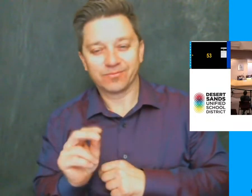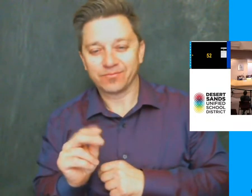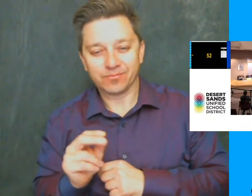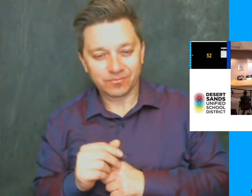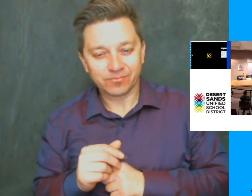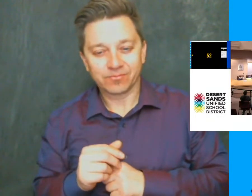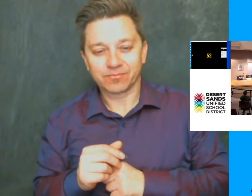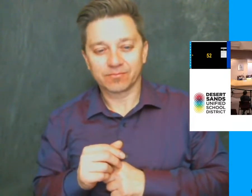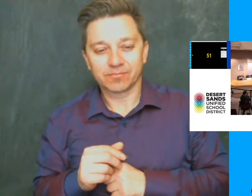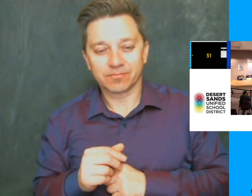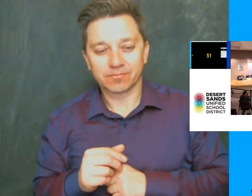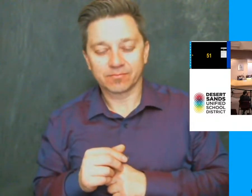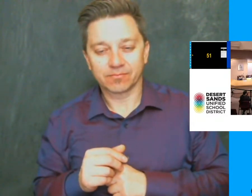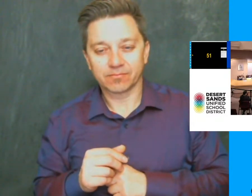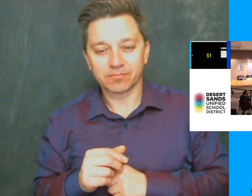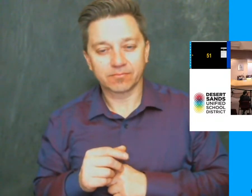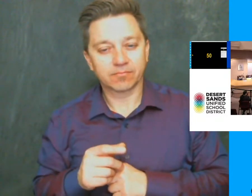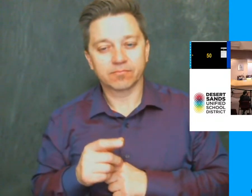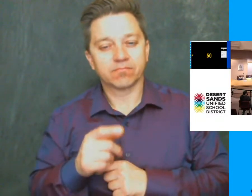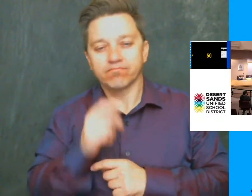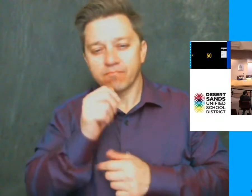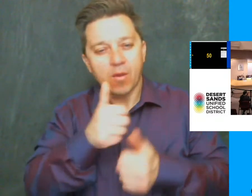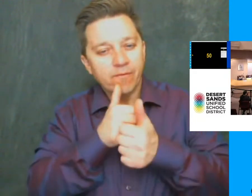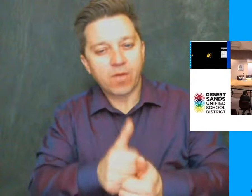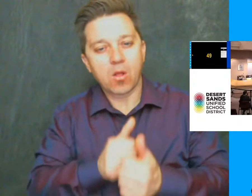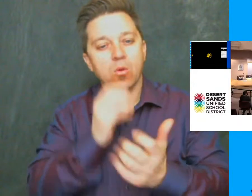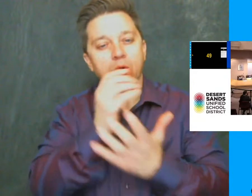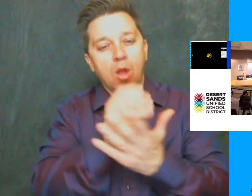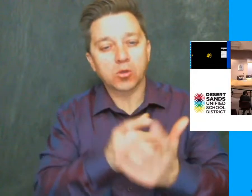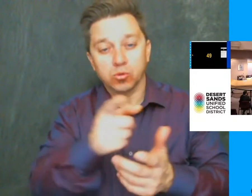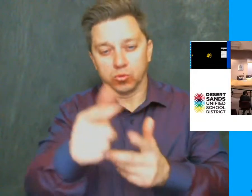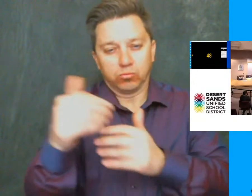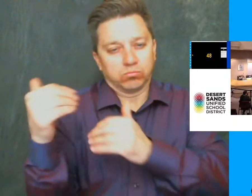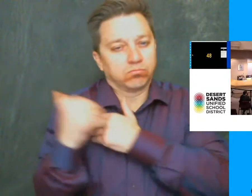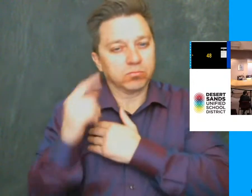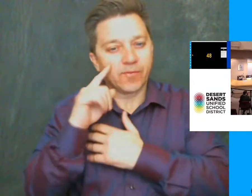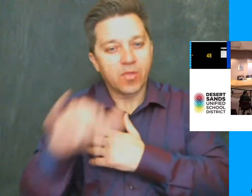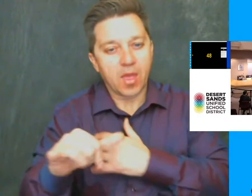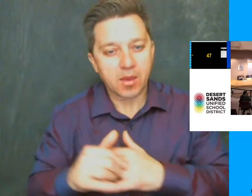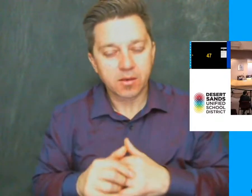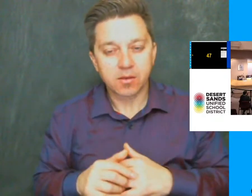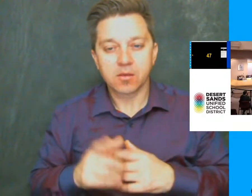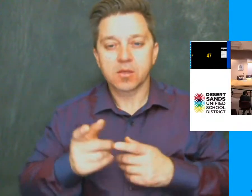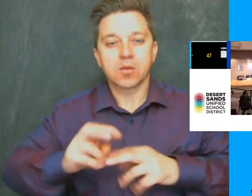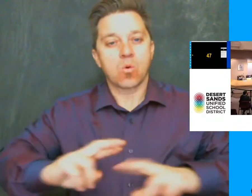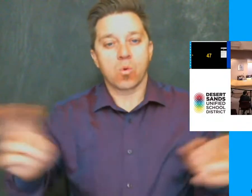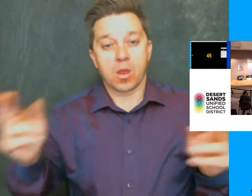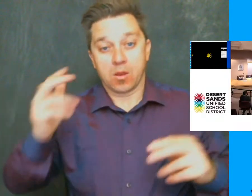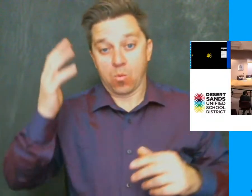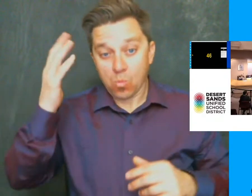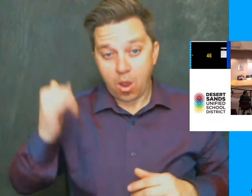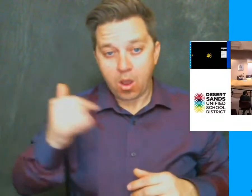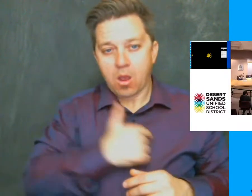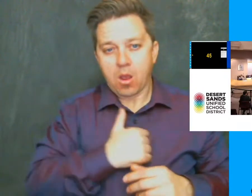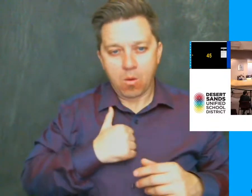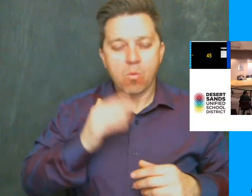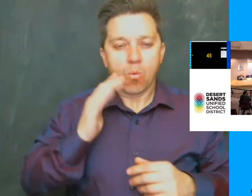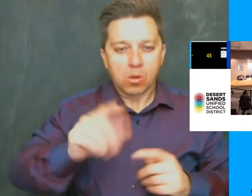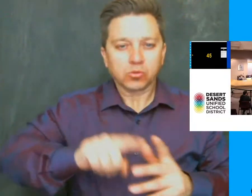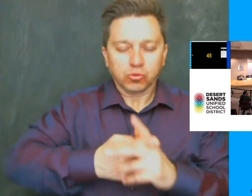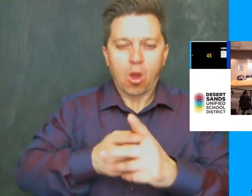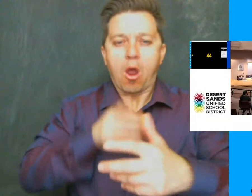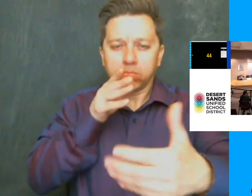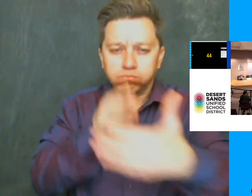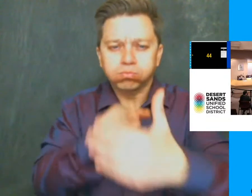by anybody's edict. It's unconstitutional and you're liable for it. And get ready because we are going to start suing